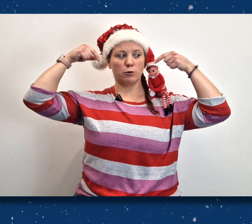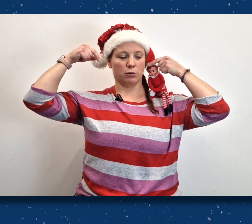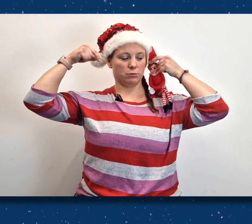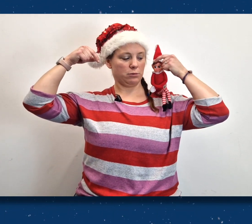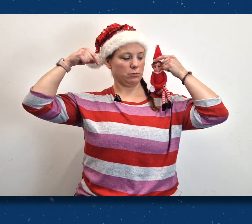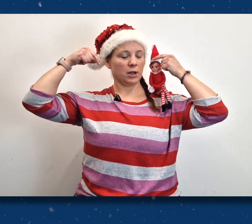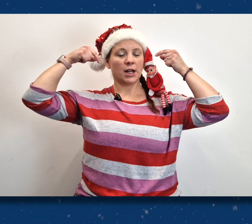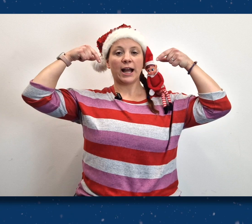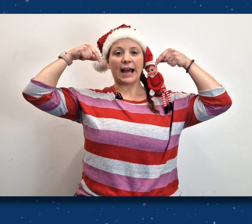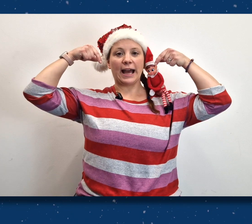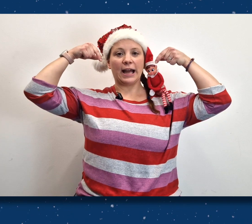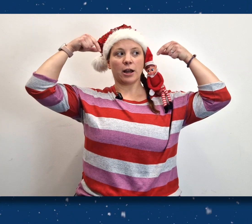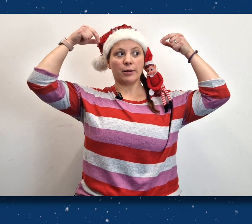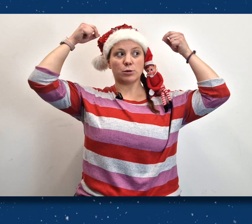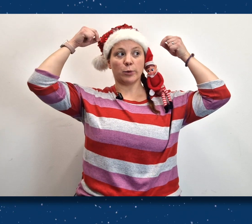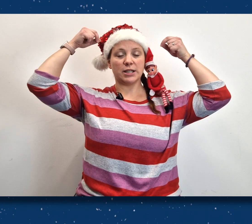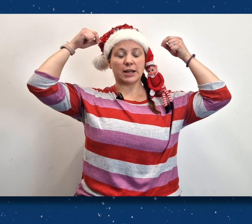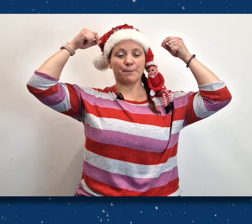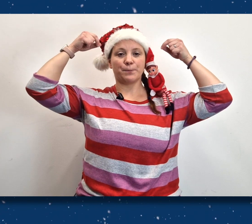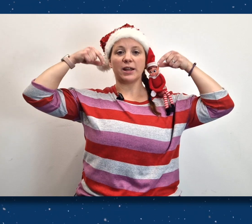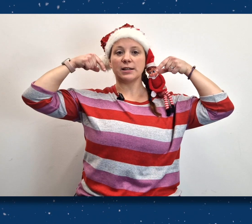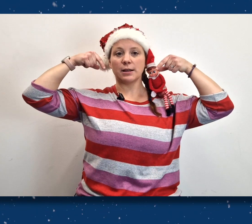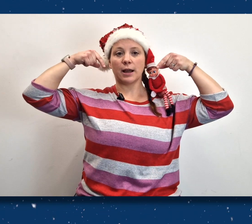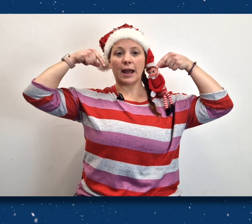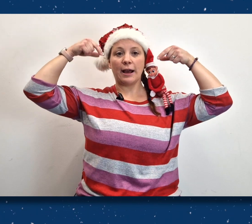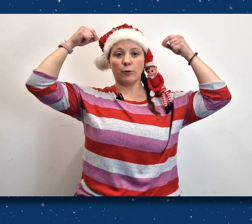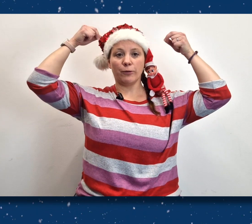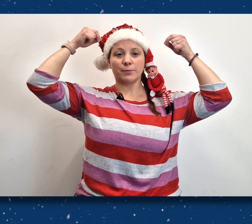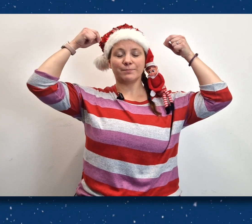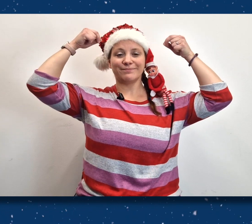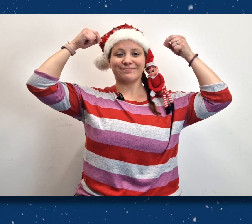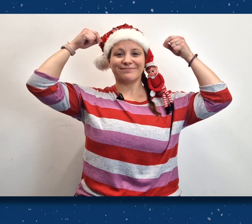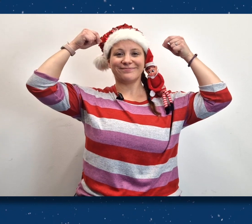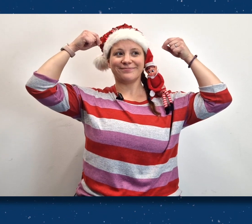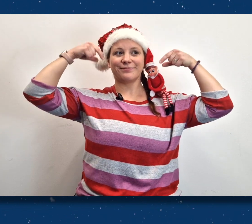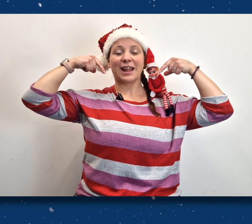shape, and go into a pointy shape like this. Elf.